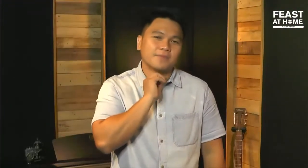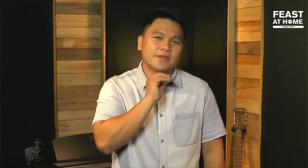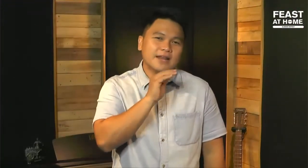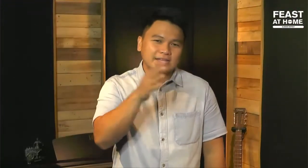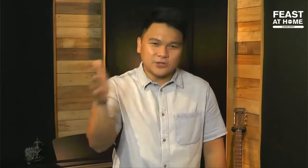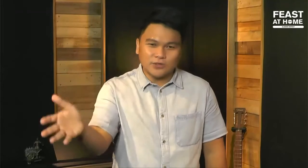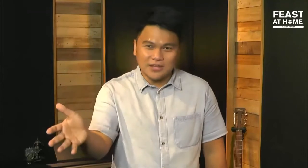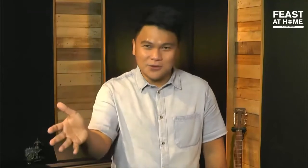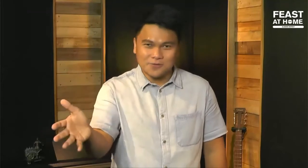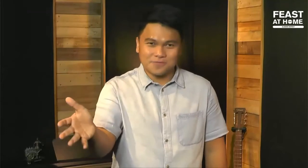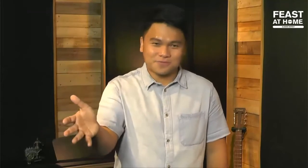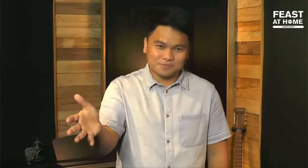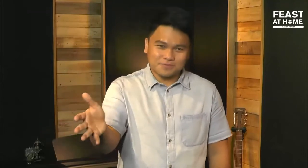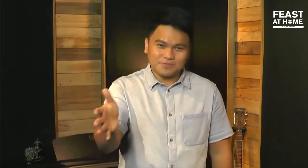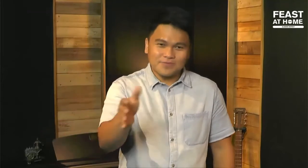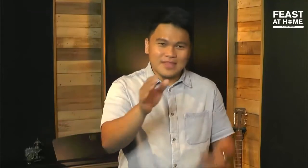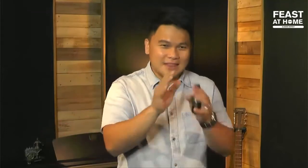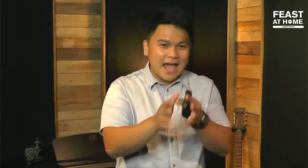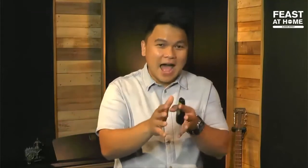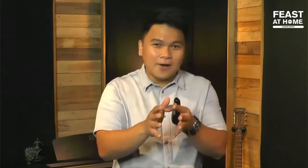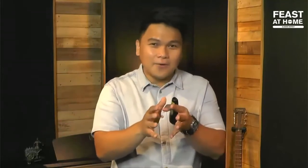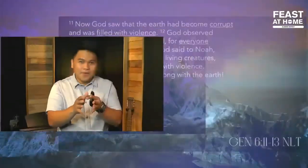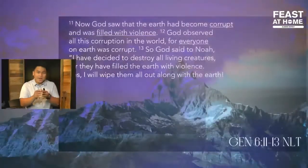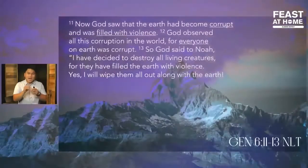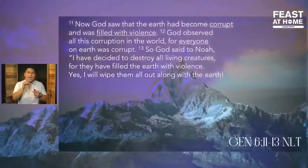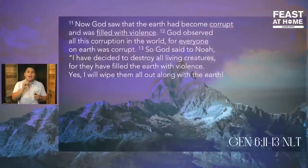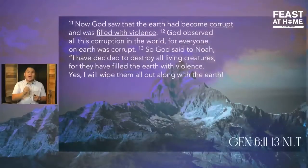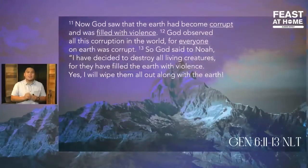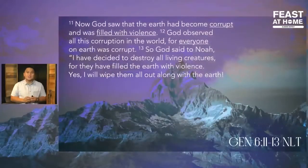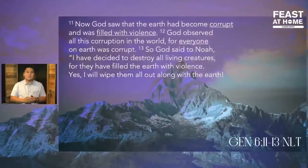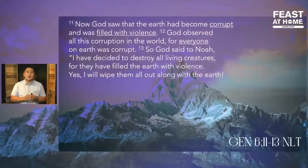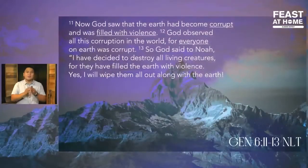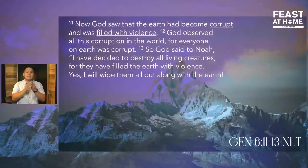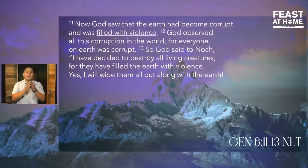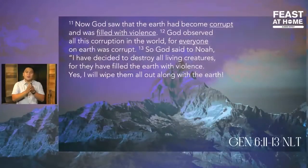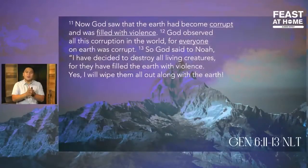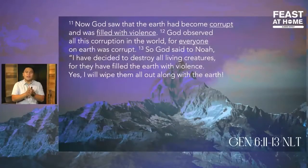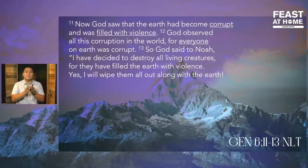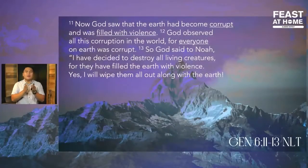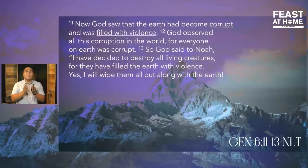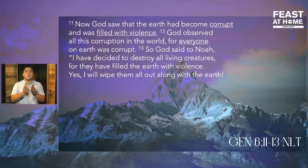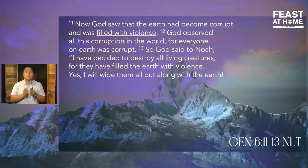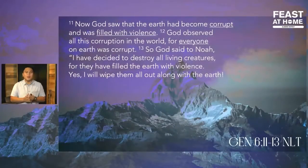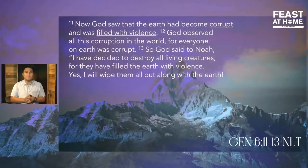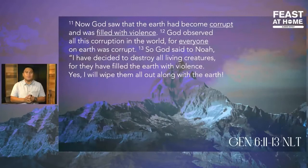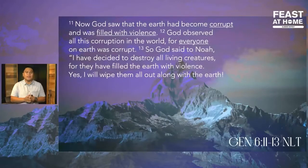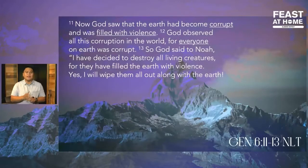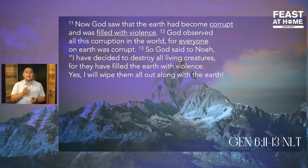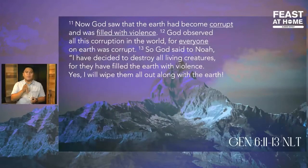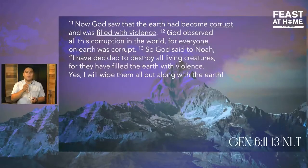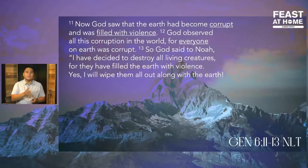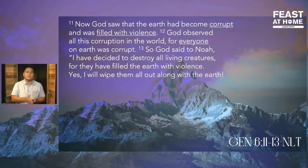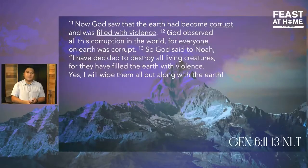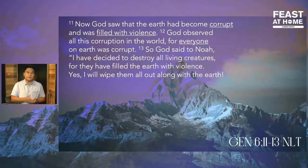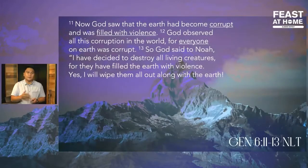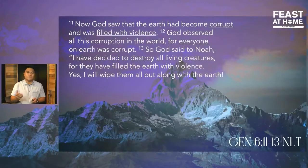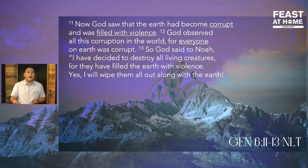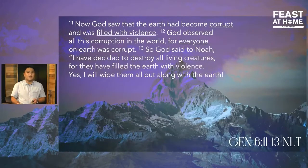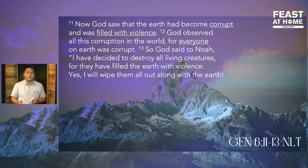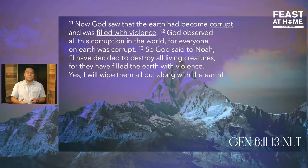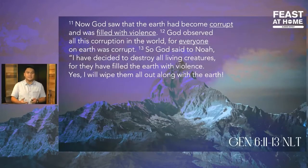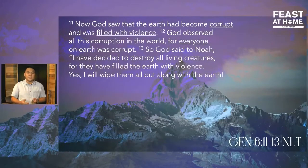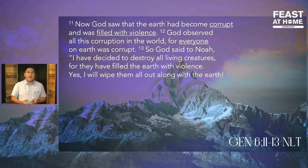grabe. Let's continue. Now, God saw that the earth had become corrupt and was filled